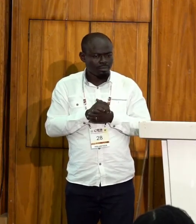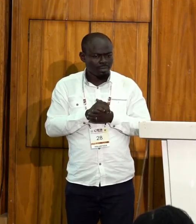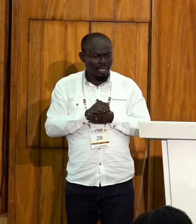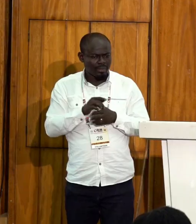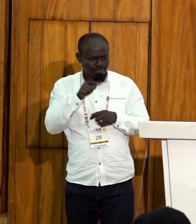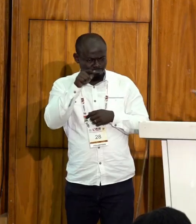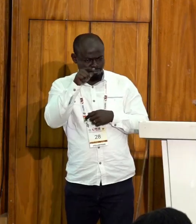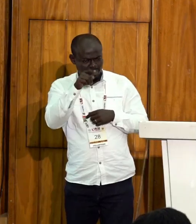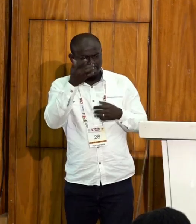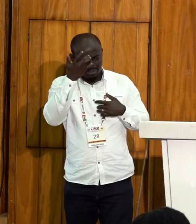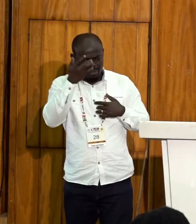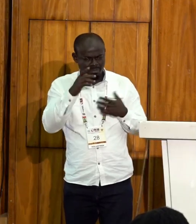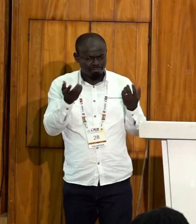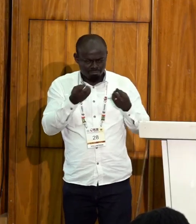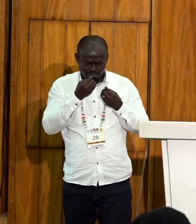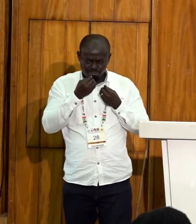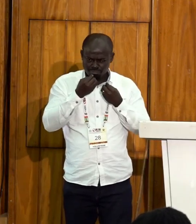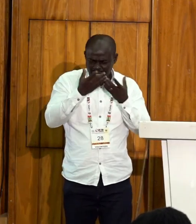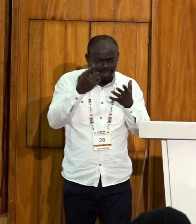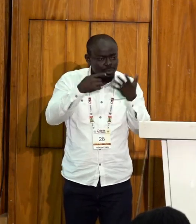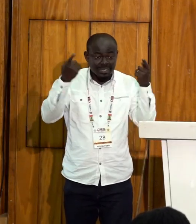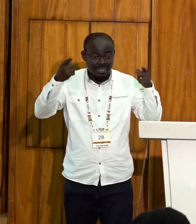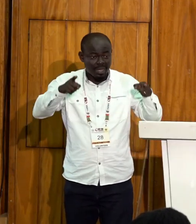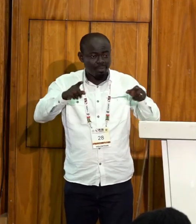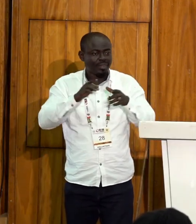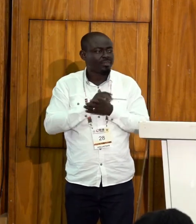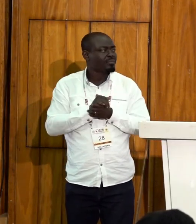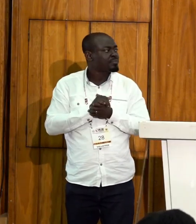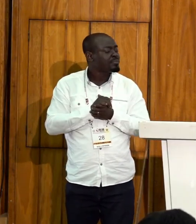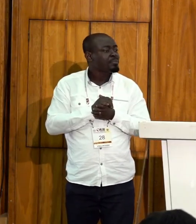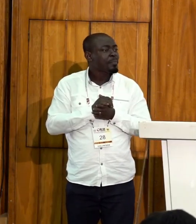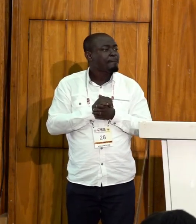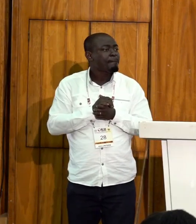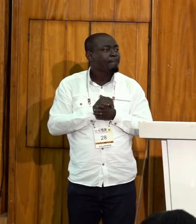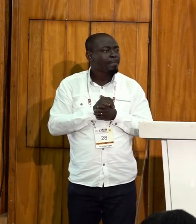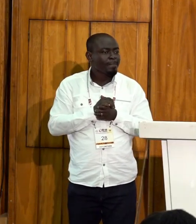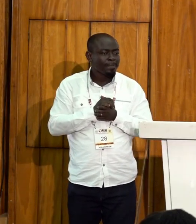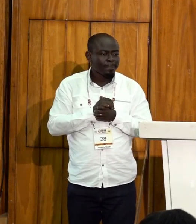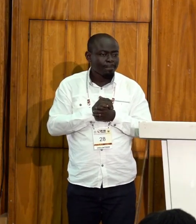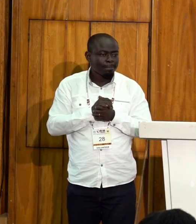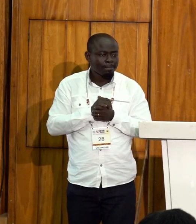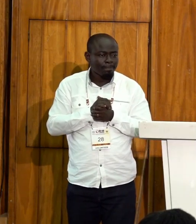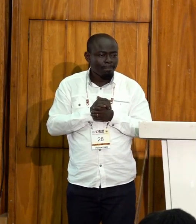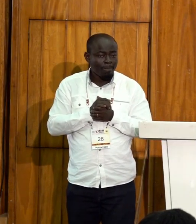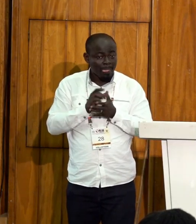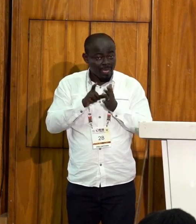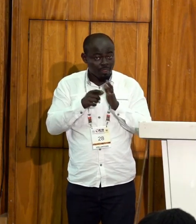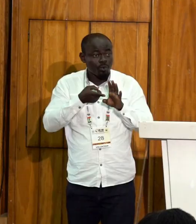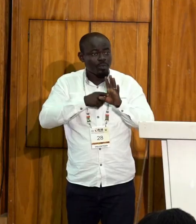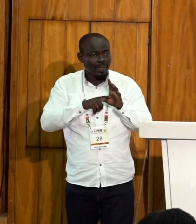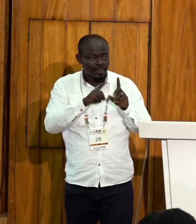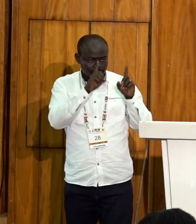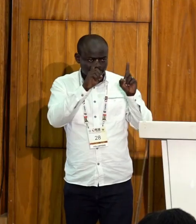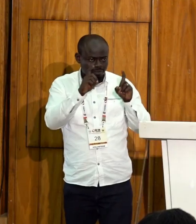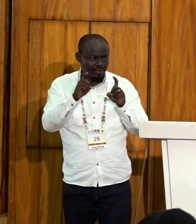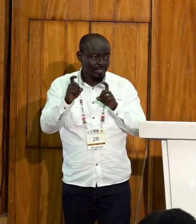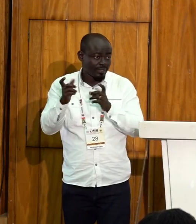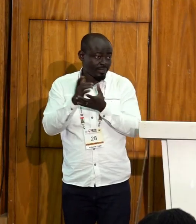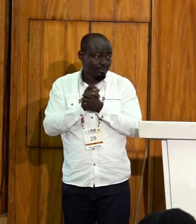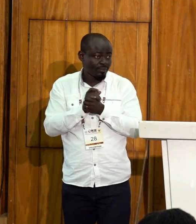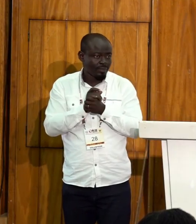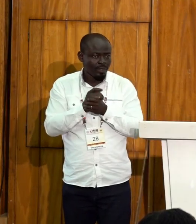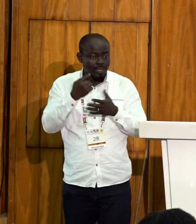immunological disorder, tell us what is happening. And alas, when we put it to test and everything, it